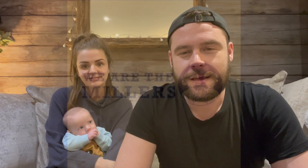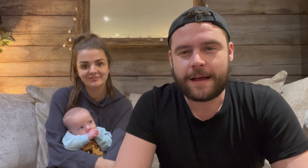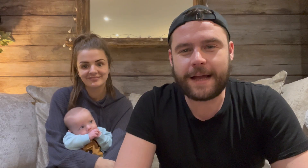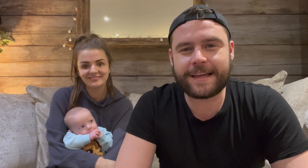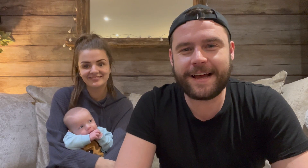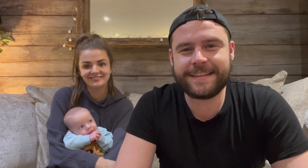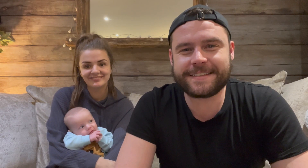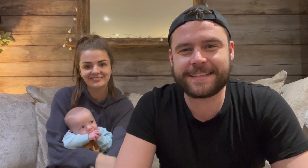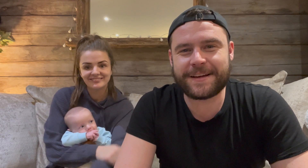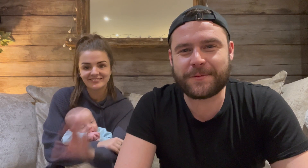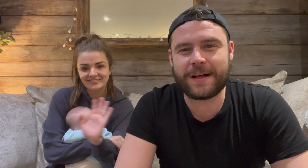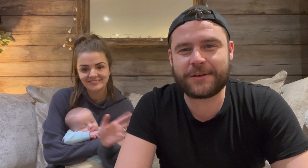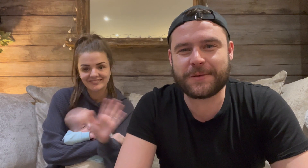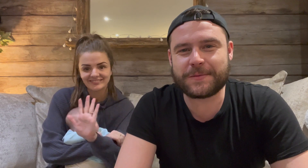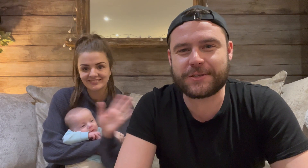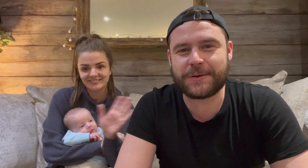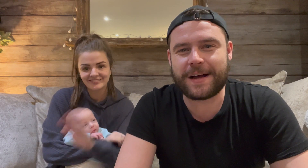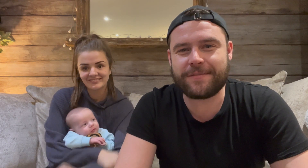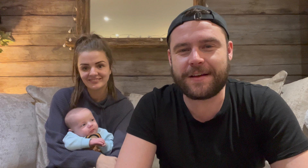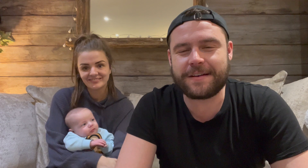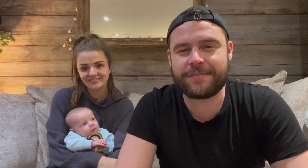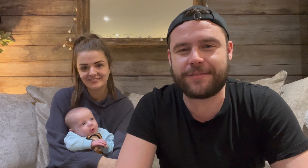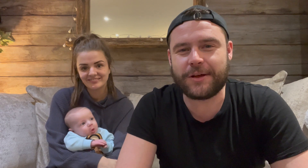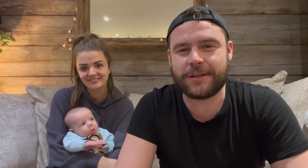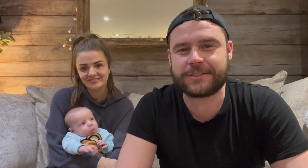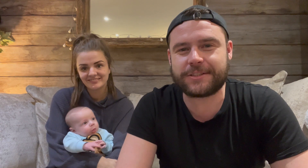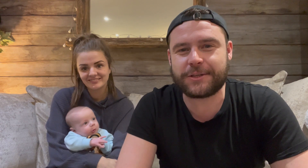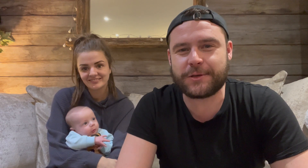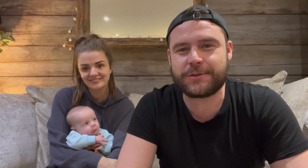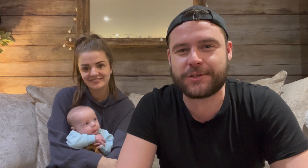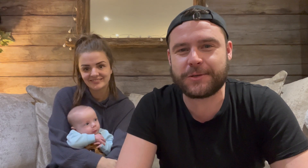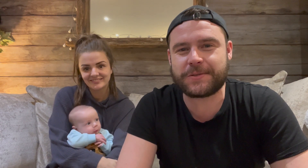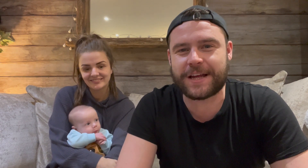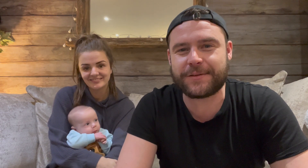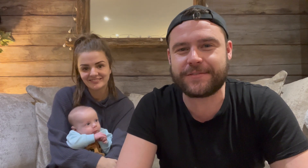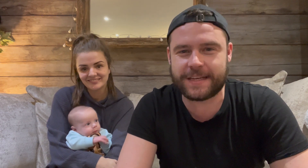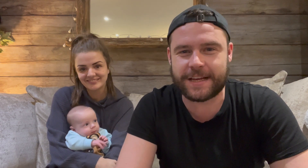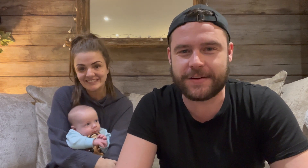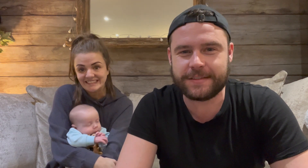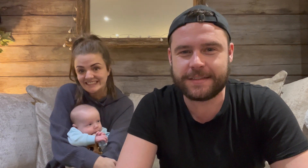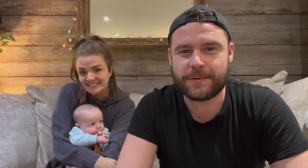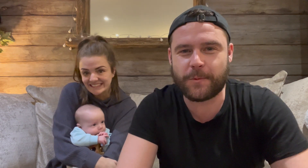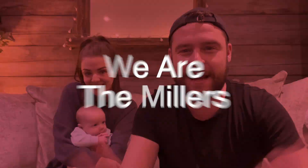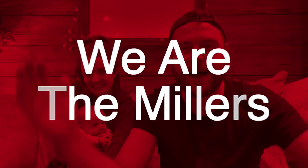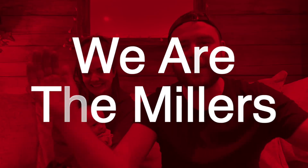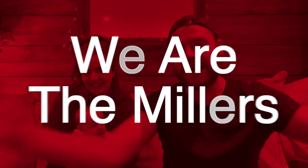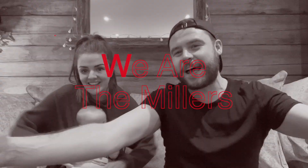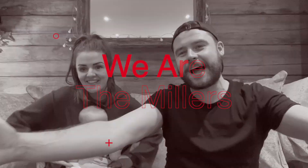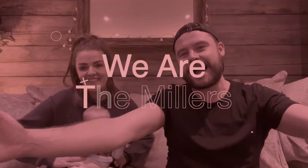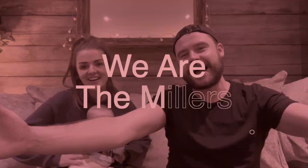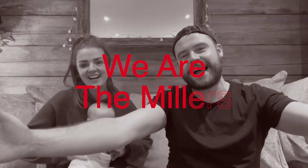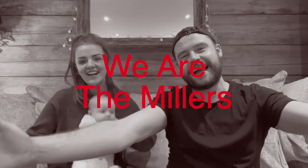Hi guys, and welcome to our very first YouTube channel video. We are the